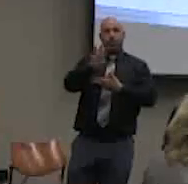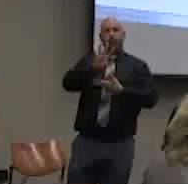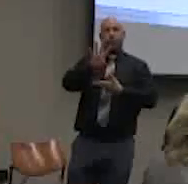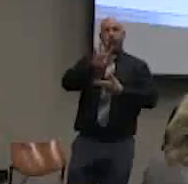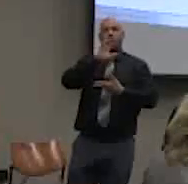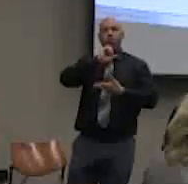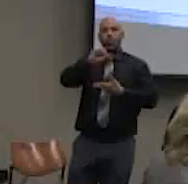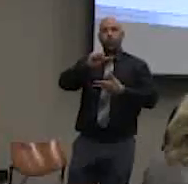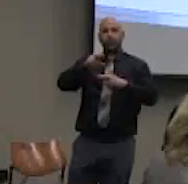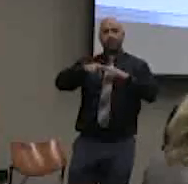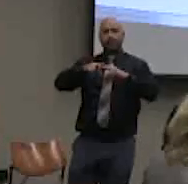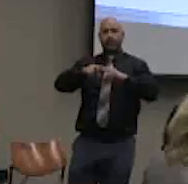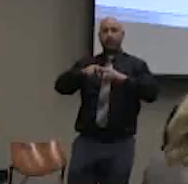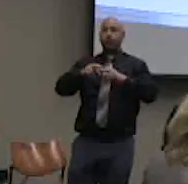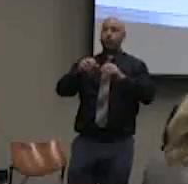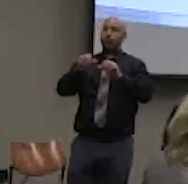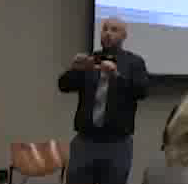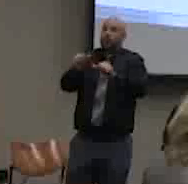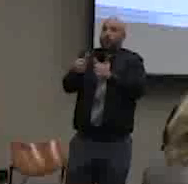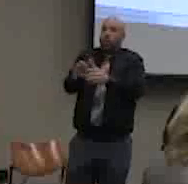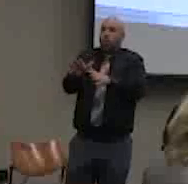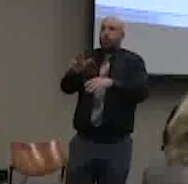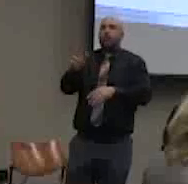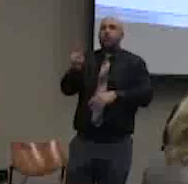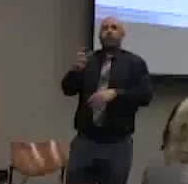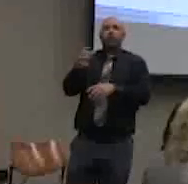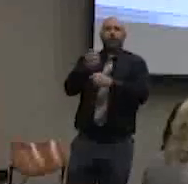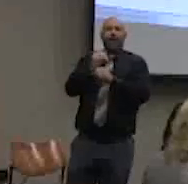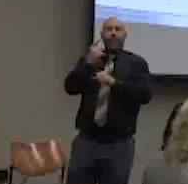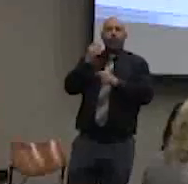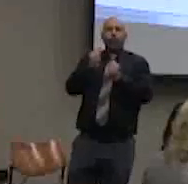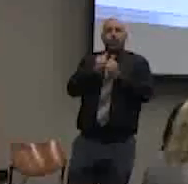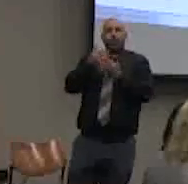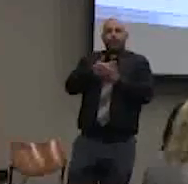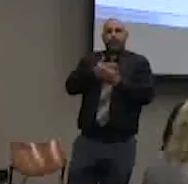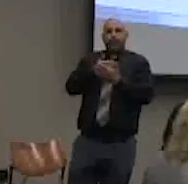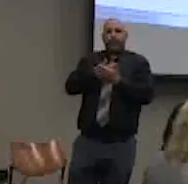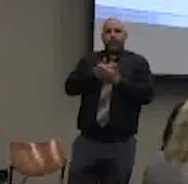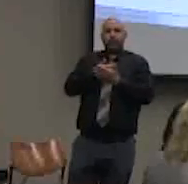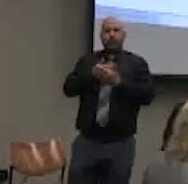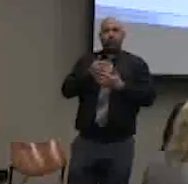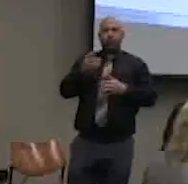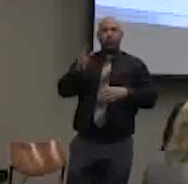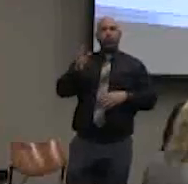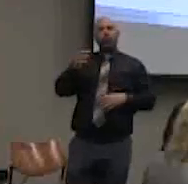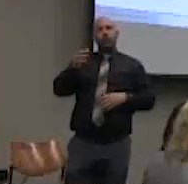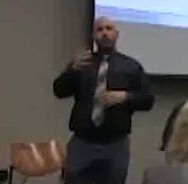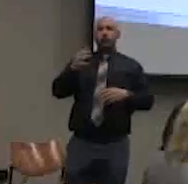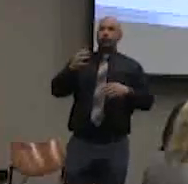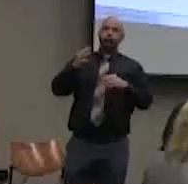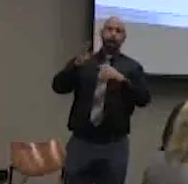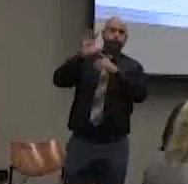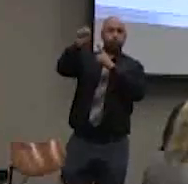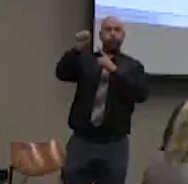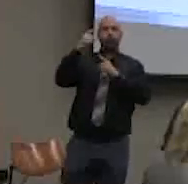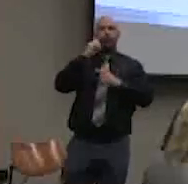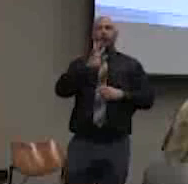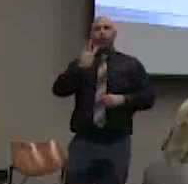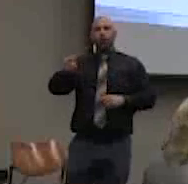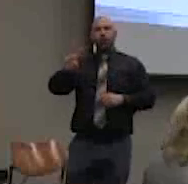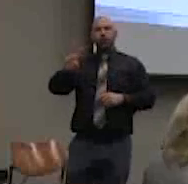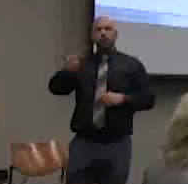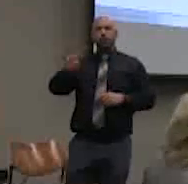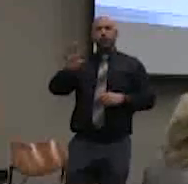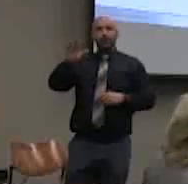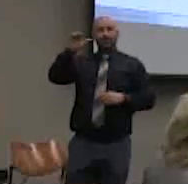to lose. So though we're doing the best on four-year-olds, we were going to go backwards on four-year-olds without this allocation, as there were federal